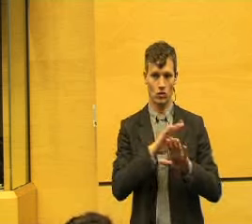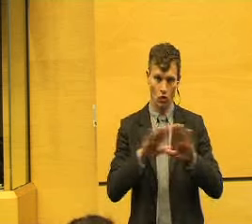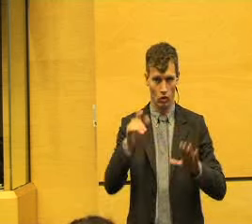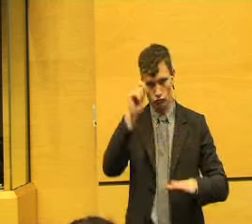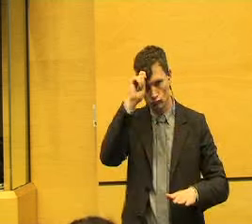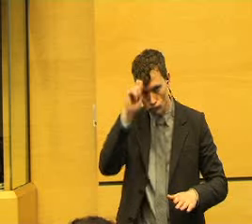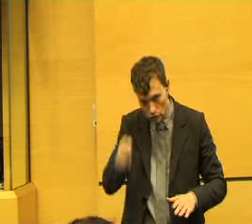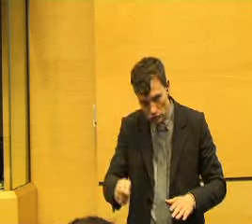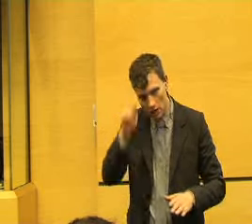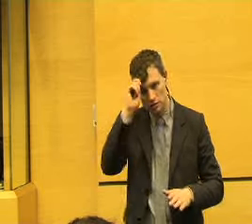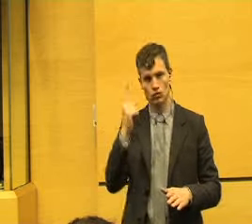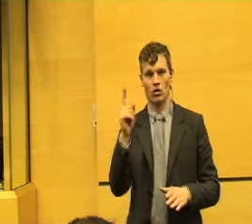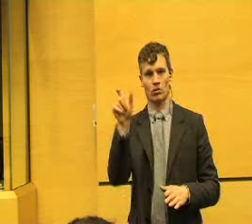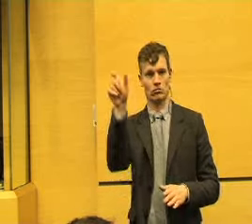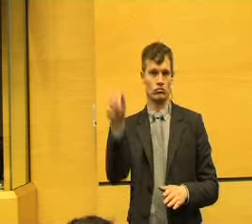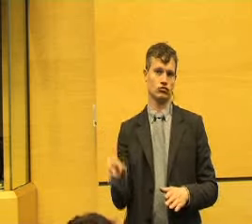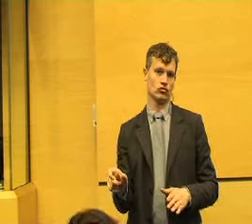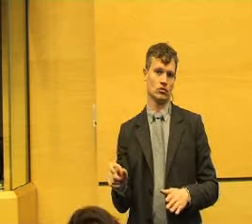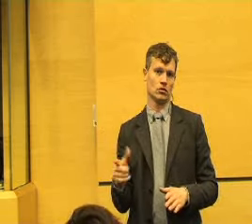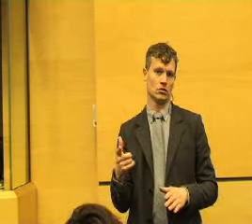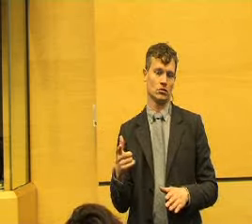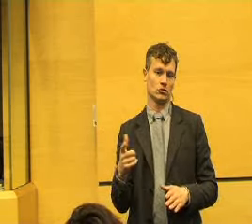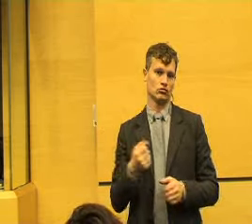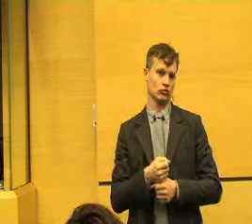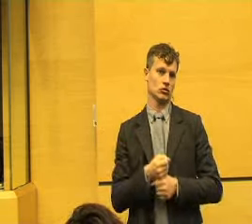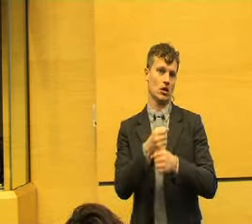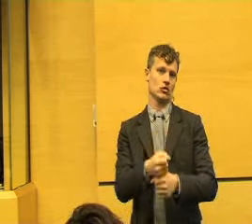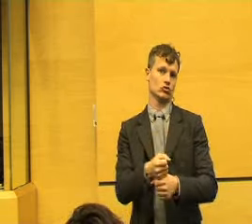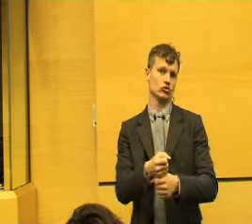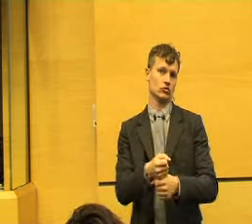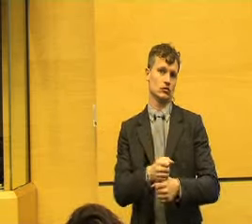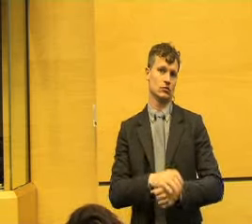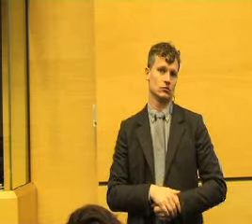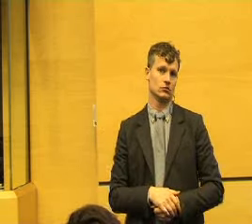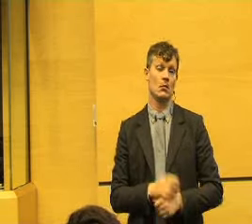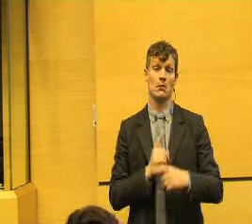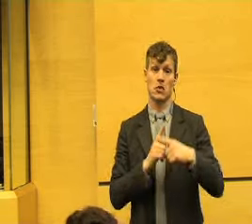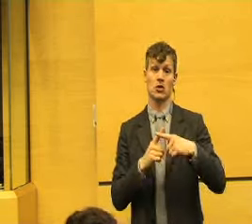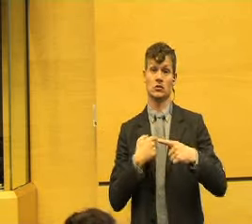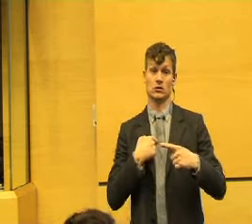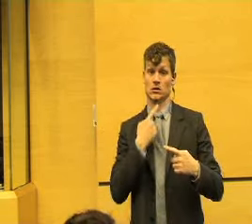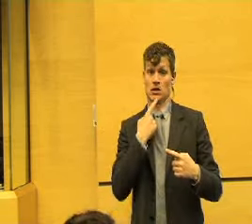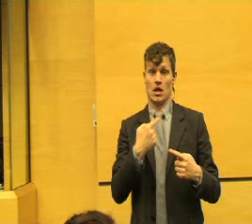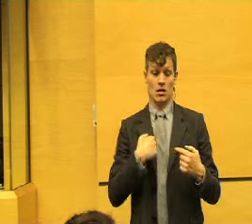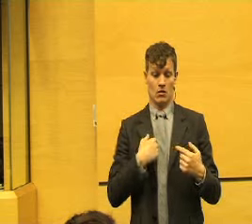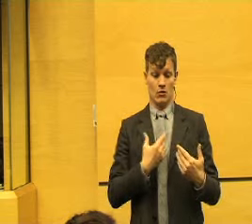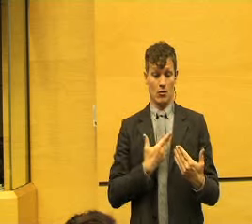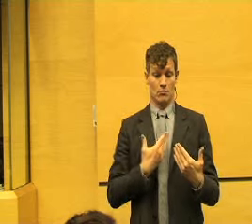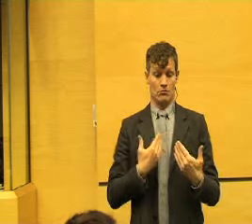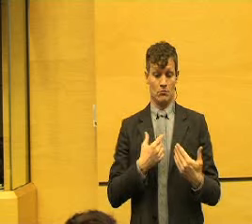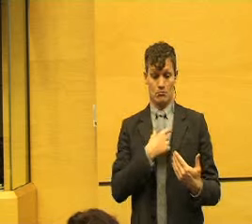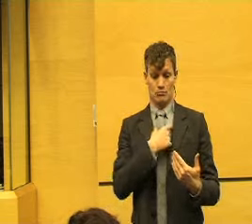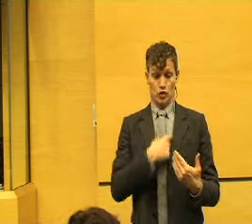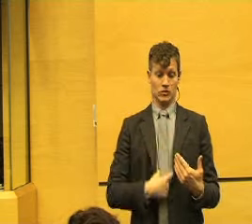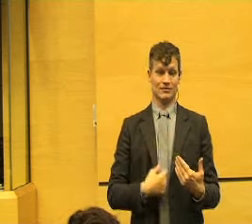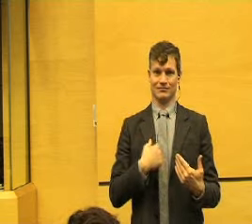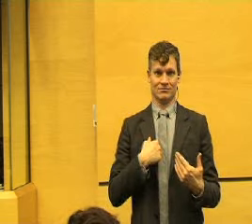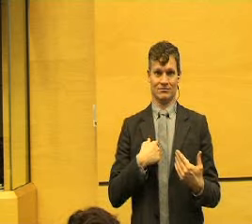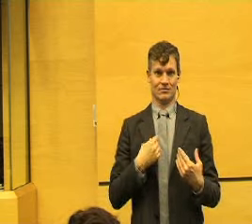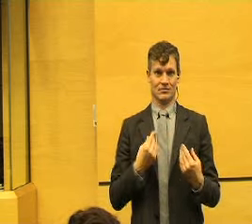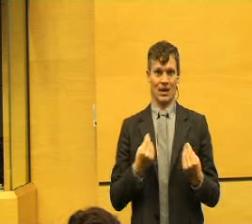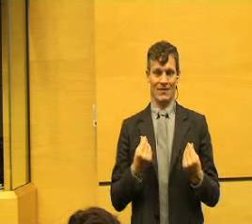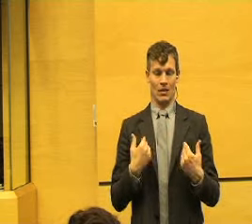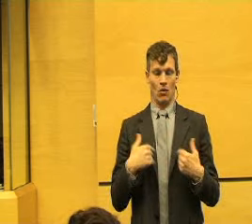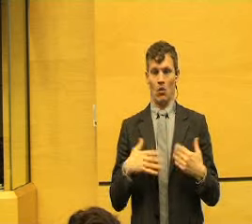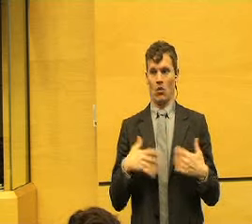one of the members of the delegation representing the state party. And I'd also like to say that I personally felt